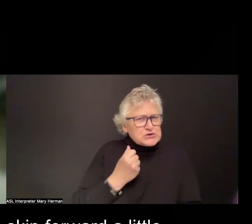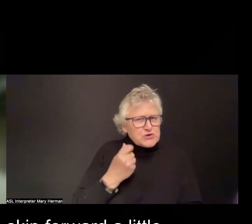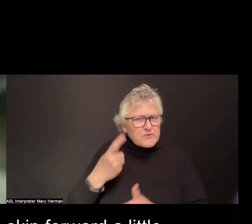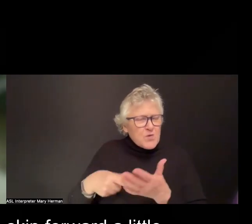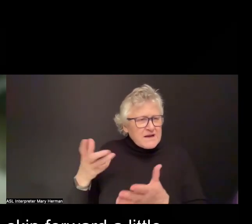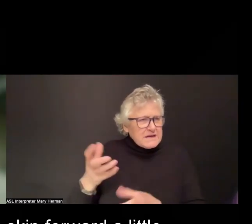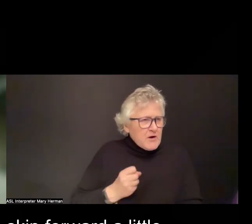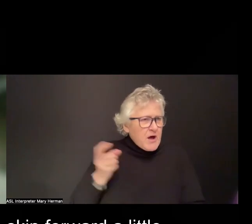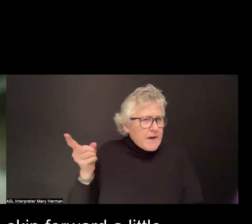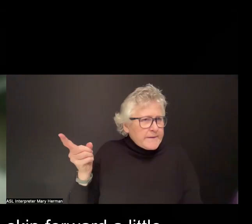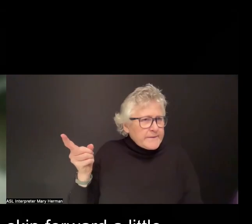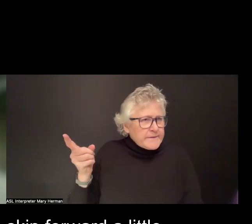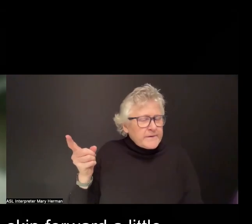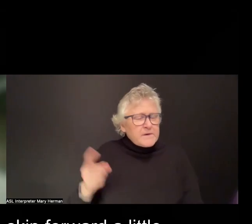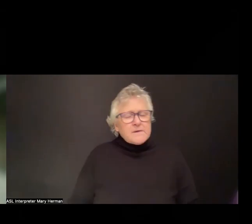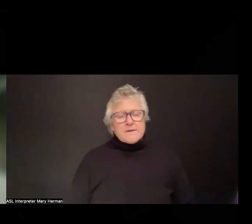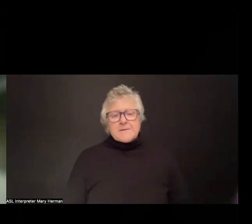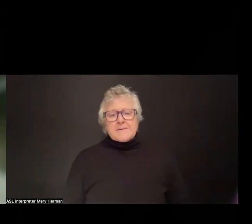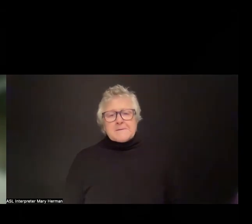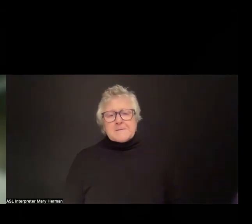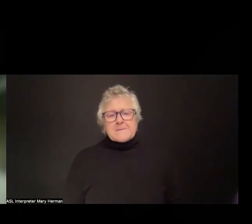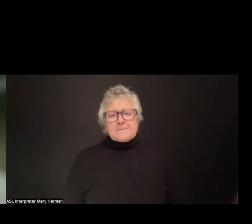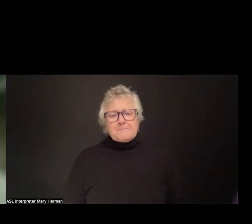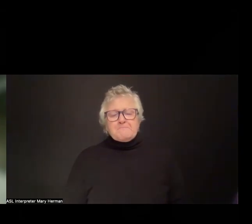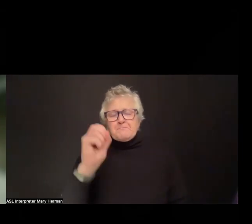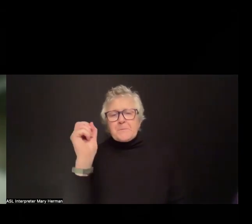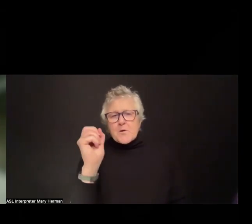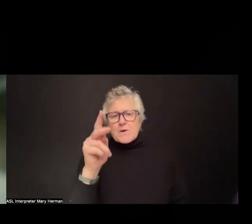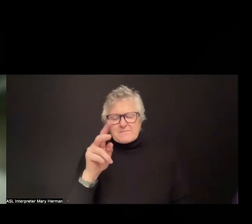Okay, I'm going to skip forward a little bit.